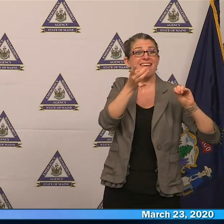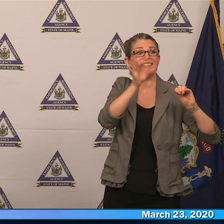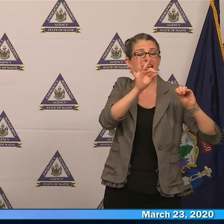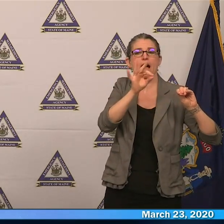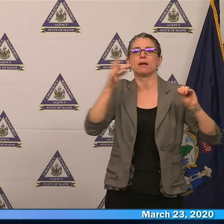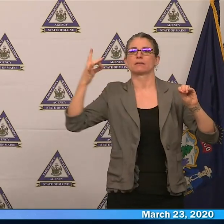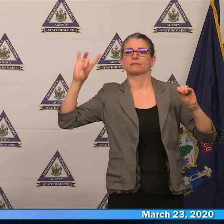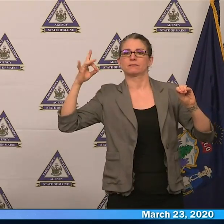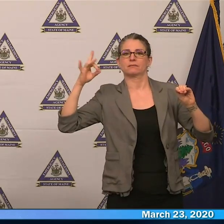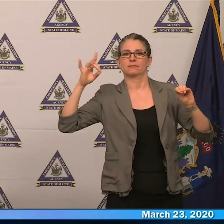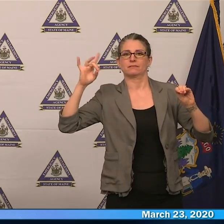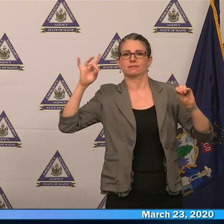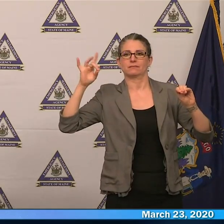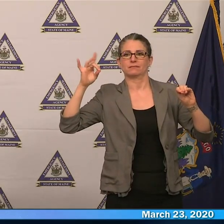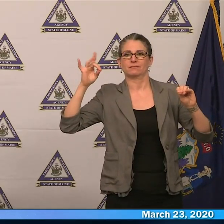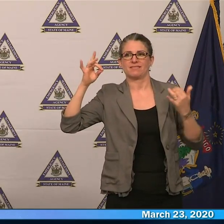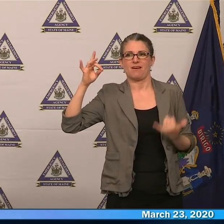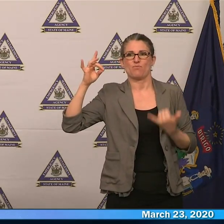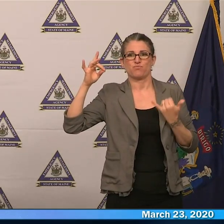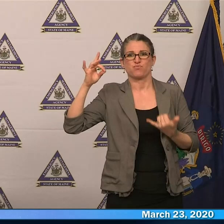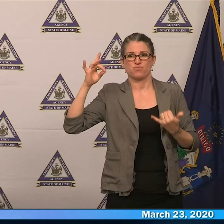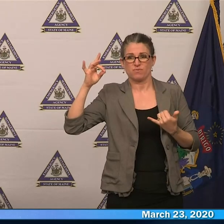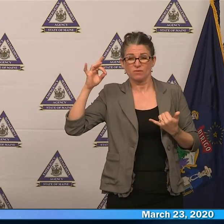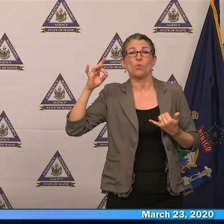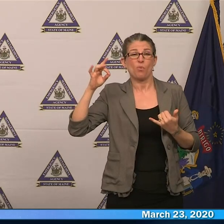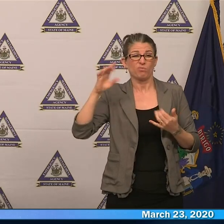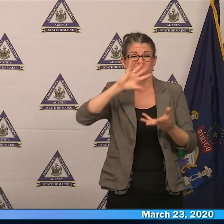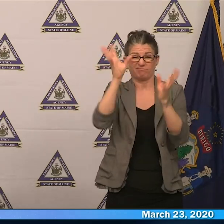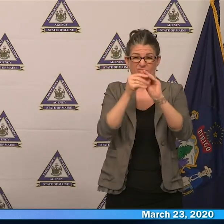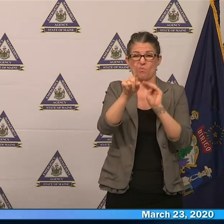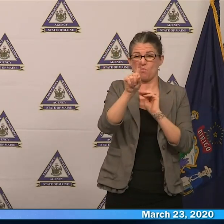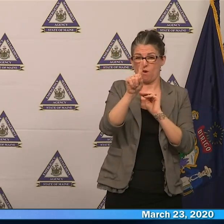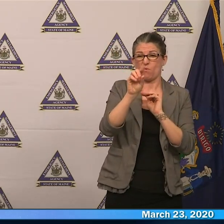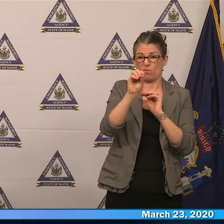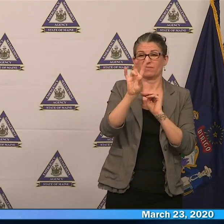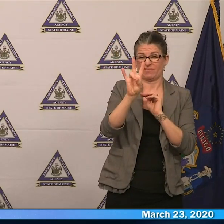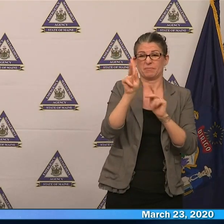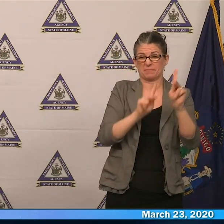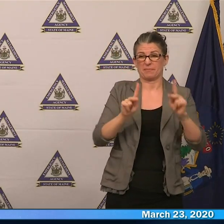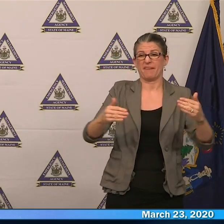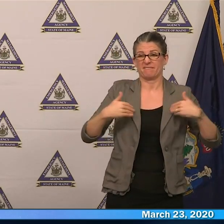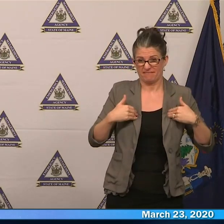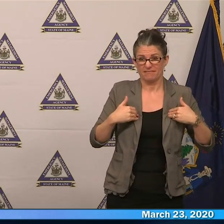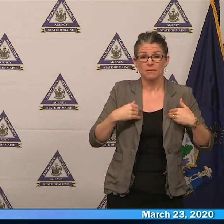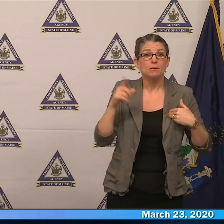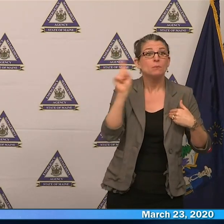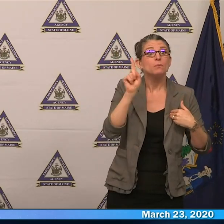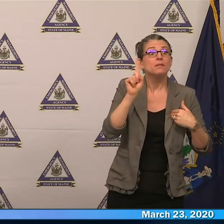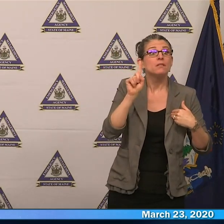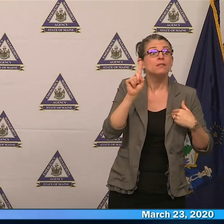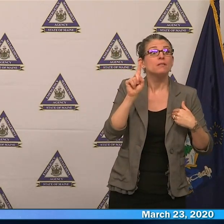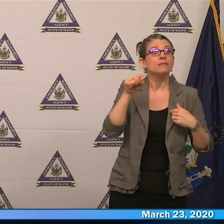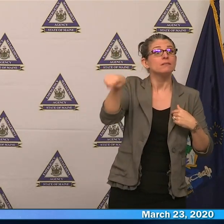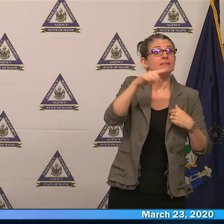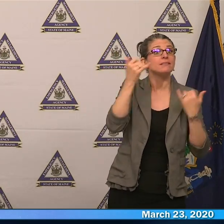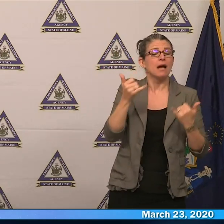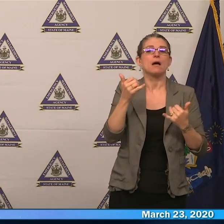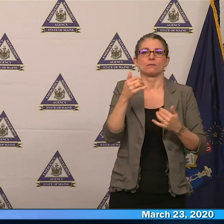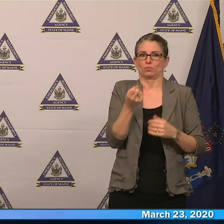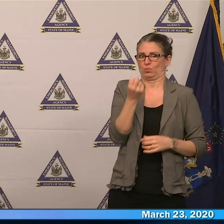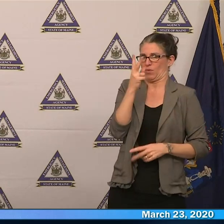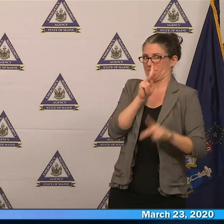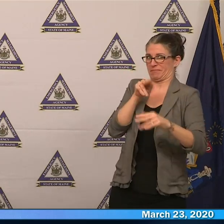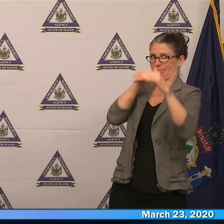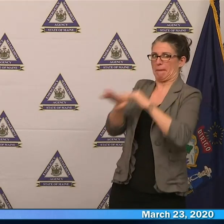present, we have reports of 12 individuals who are hospitalized, and additional research and investigation